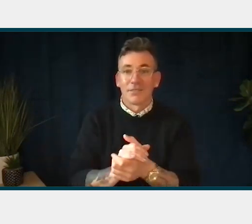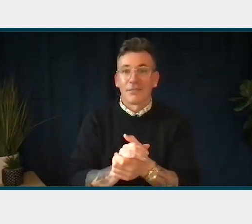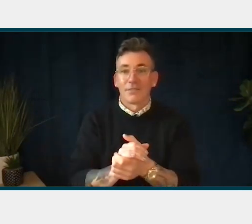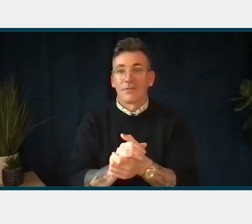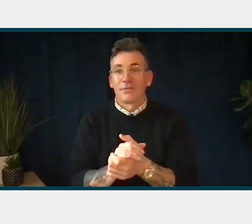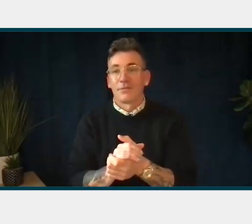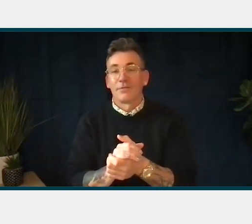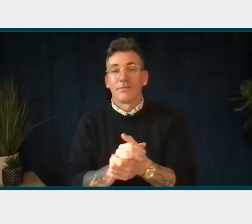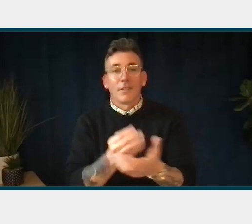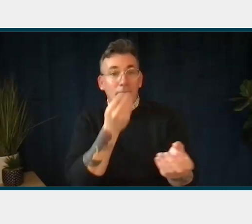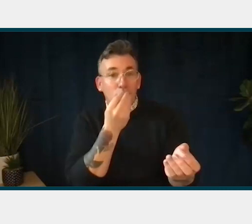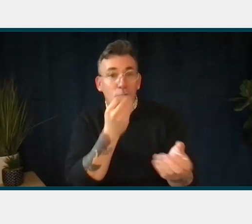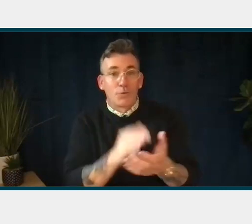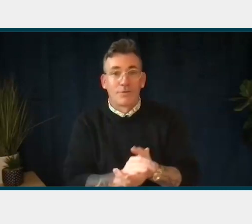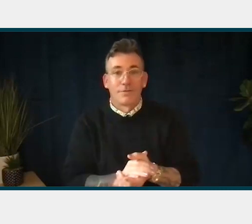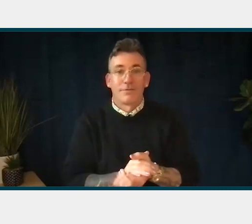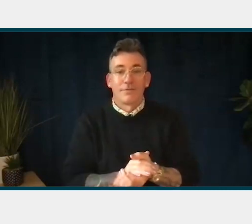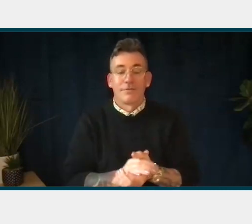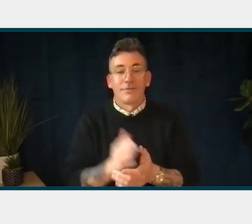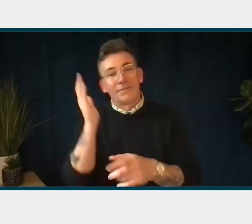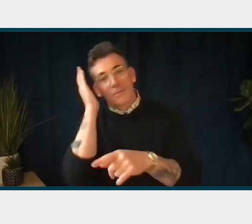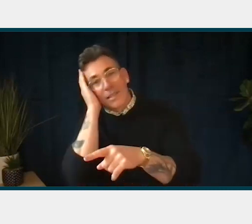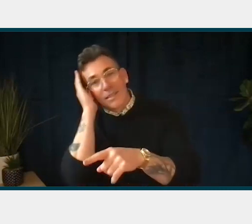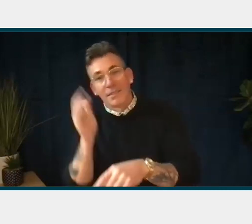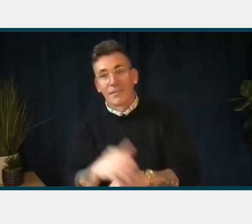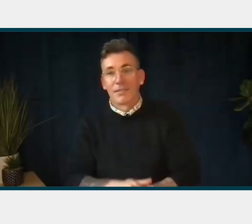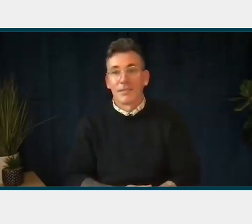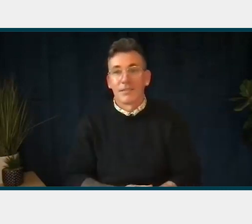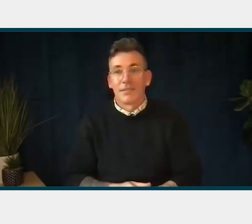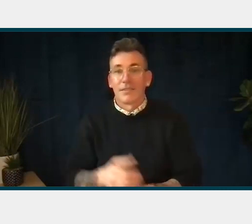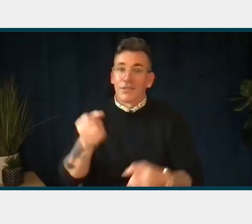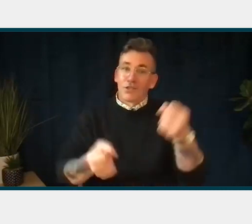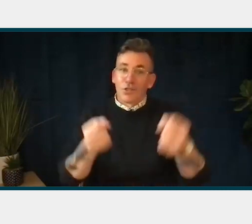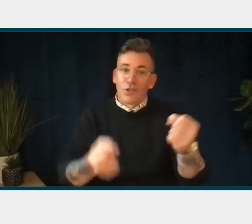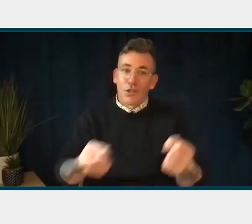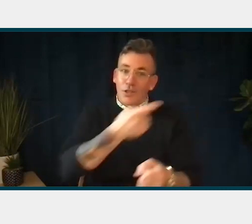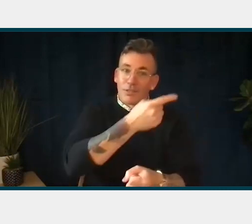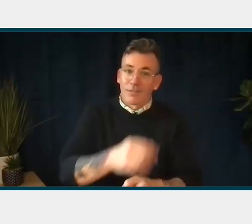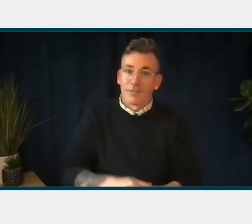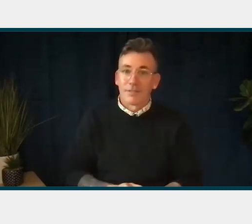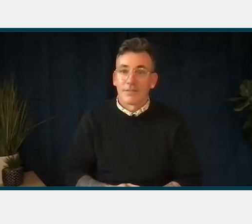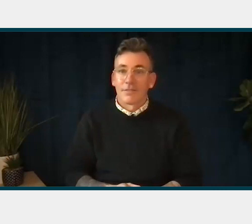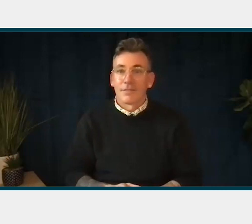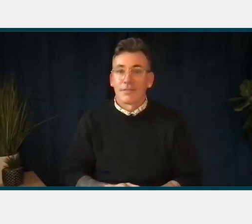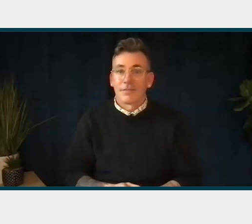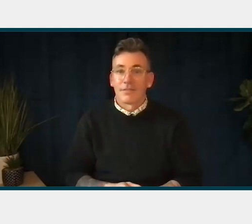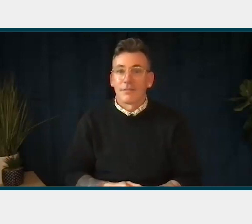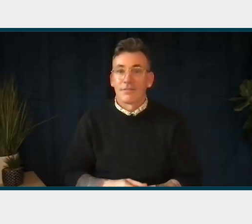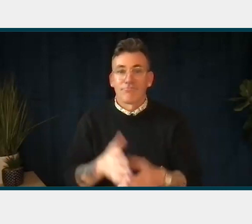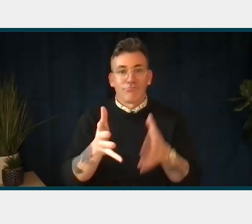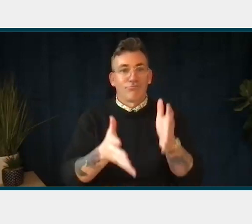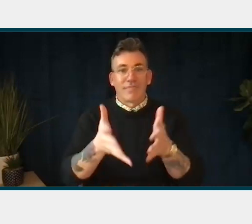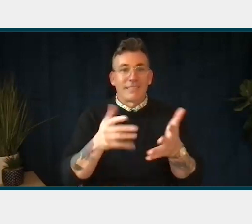because they have the exact same access that the family dog has. They have access to food, they have access to a bed, they can get in the